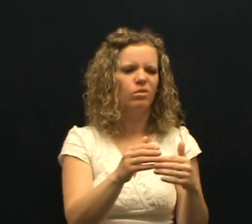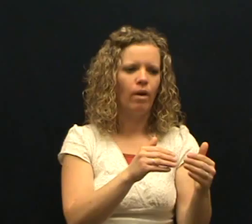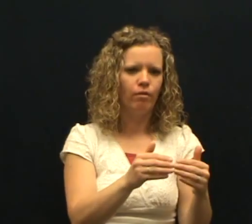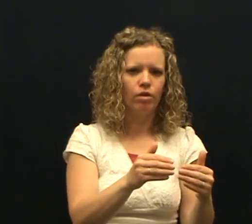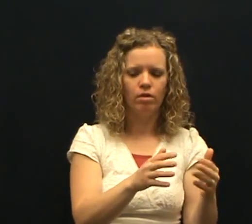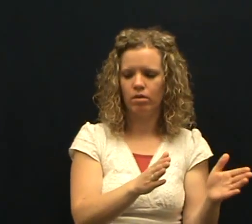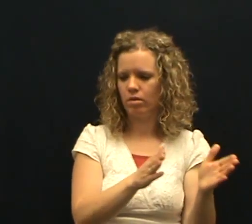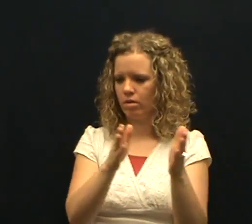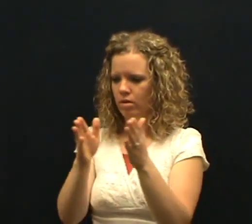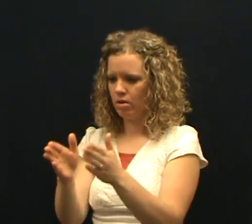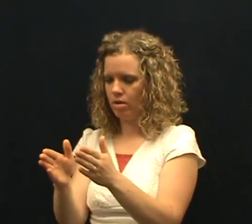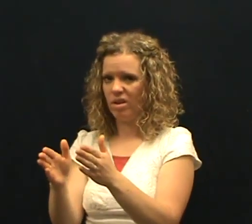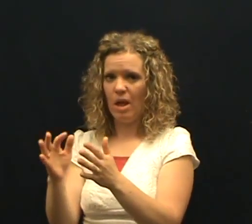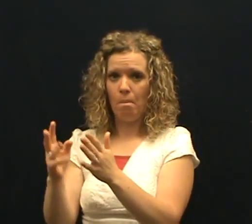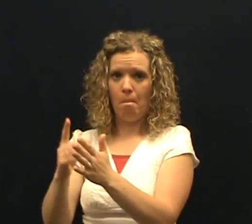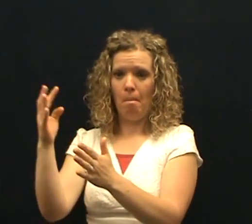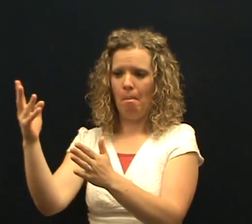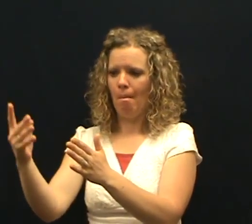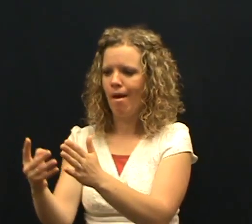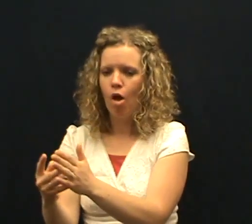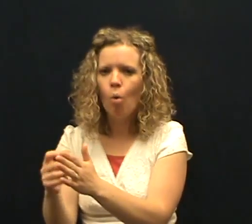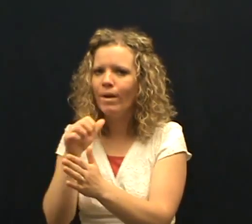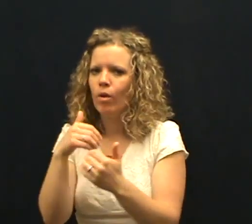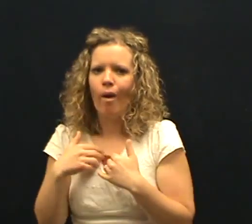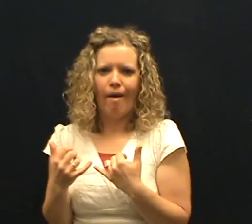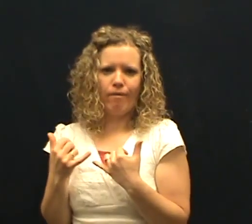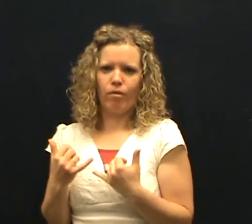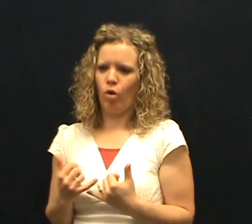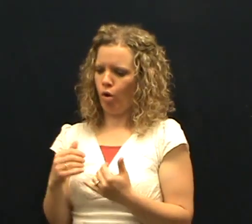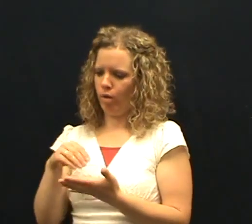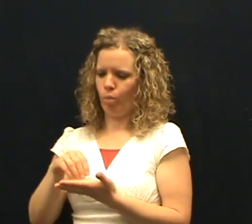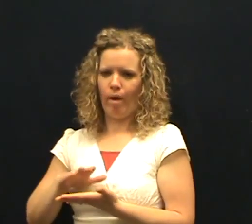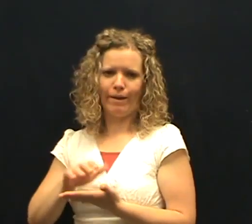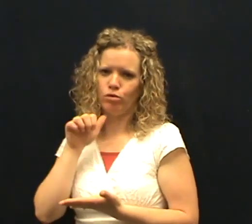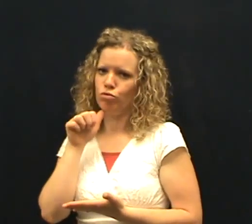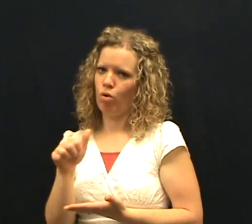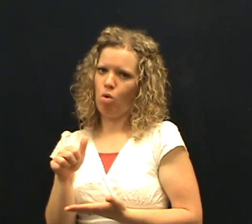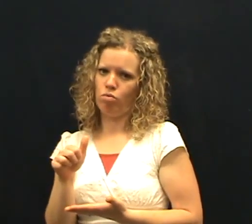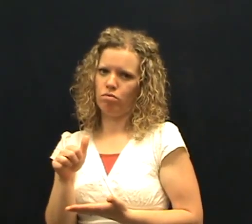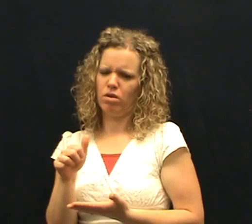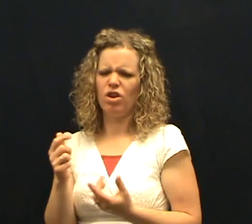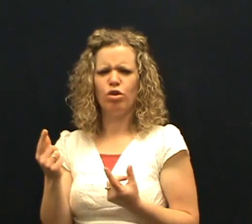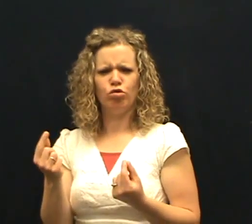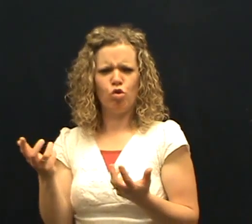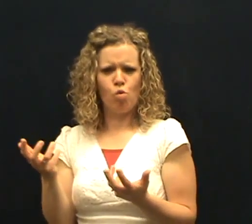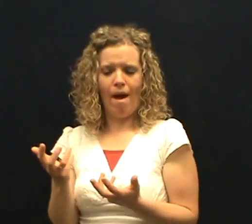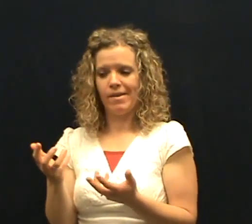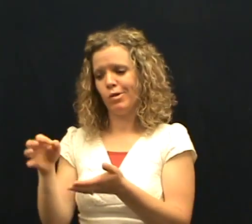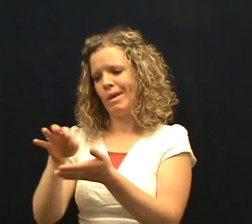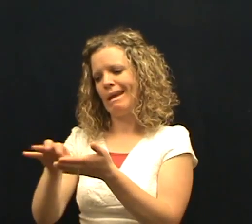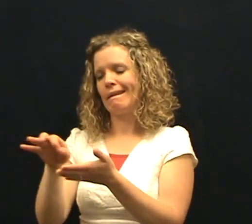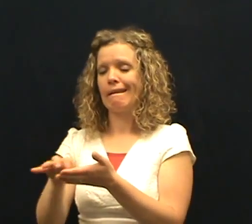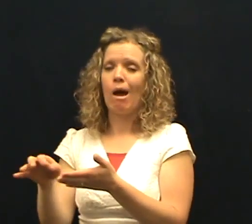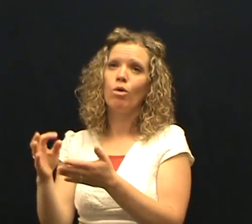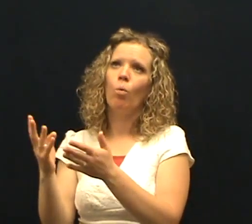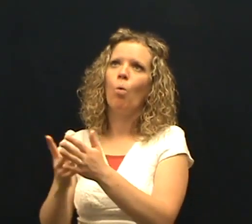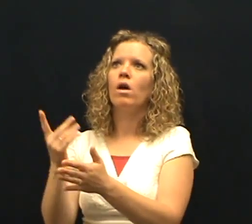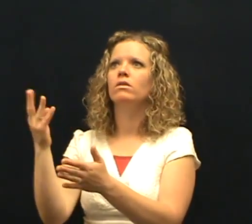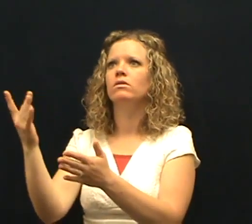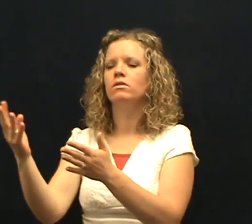we don't keep up to the minute records, and so all we can do is we can count it every once in a while, and the difference